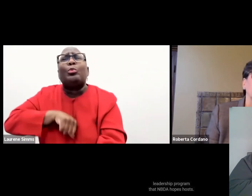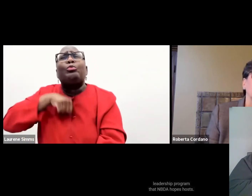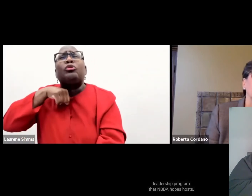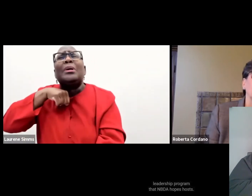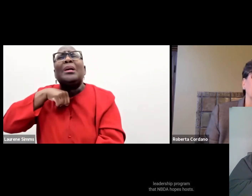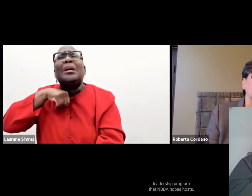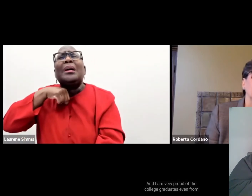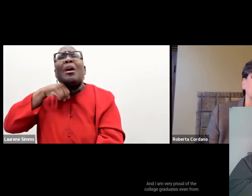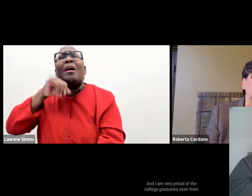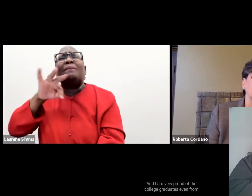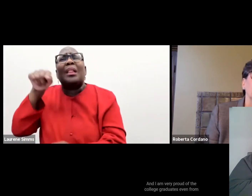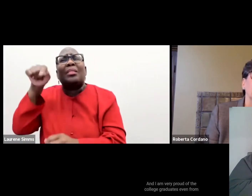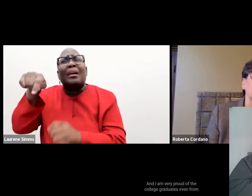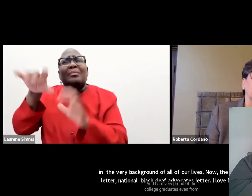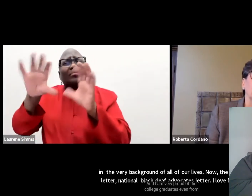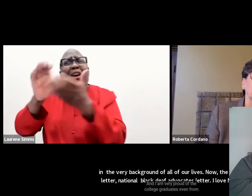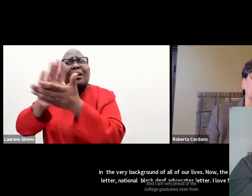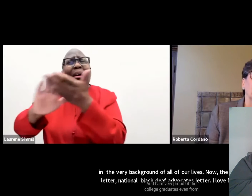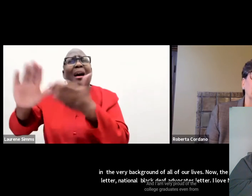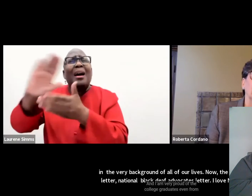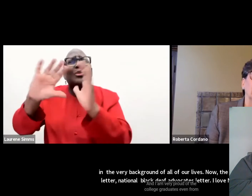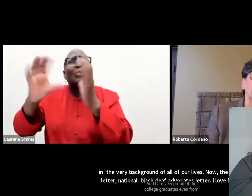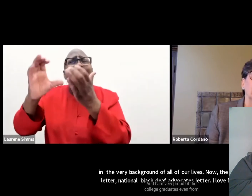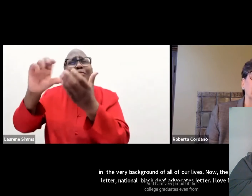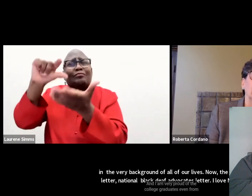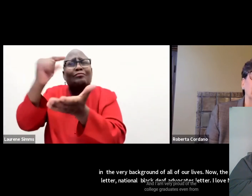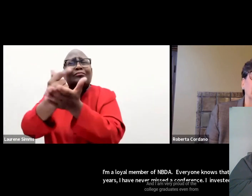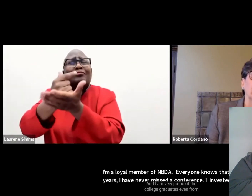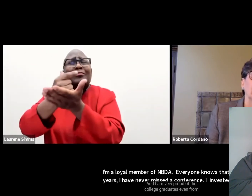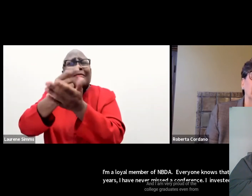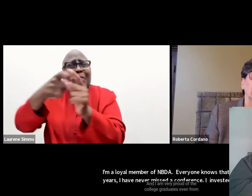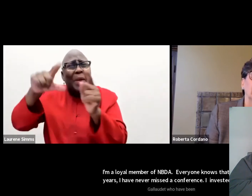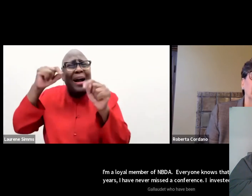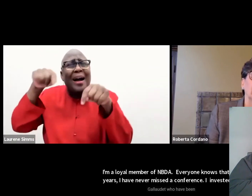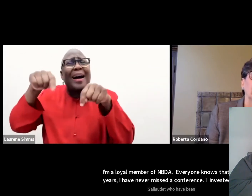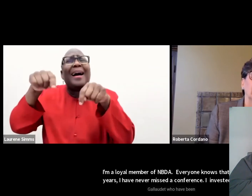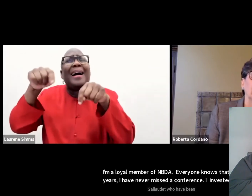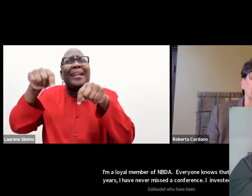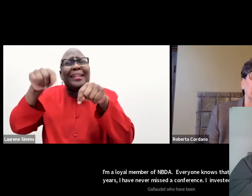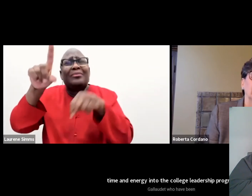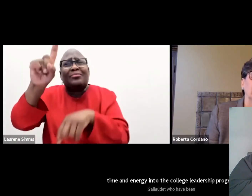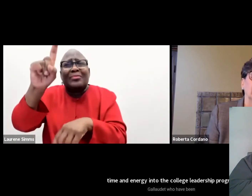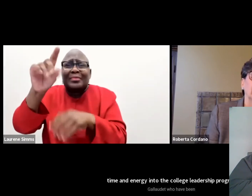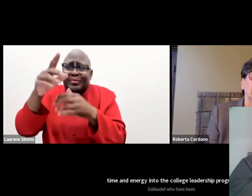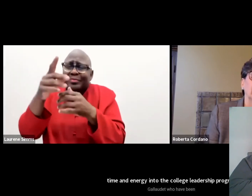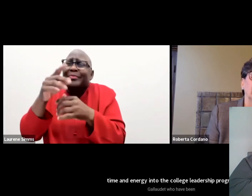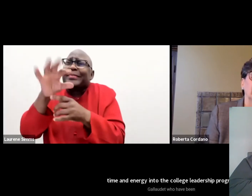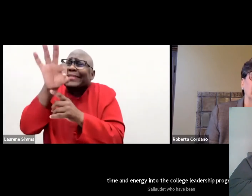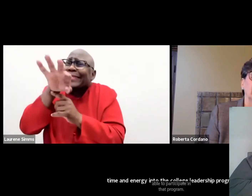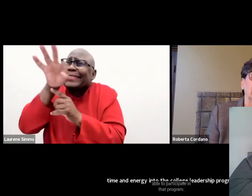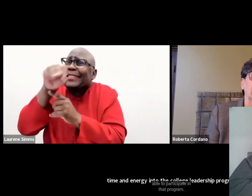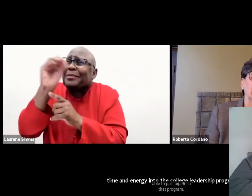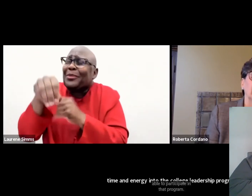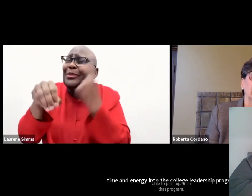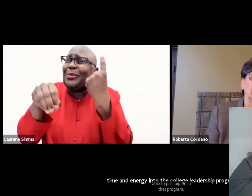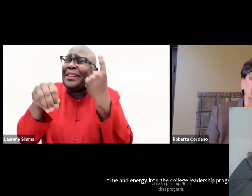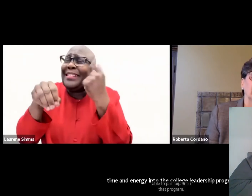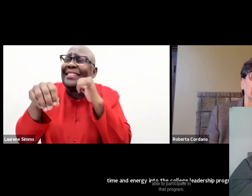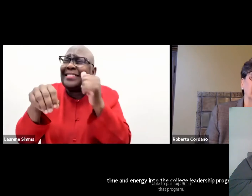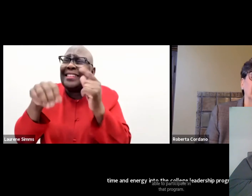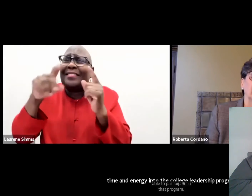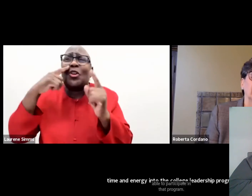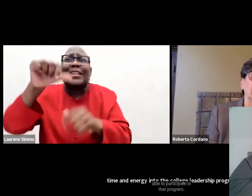program. I'm very proud to be a part of that university and of Gallaudet who've